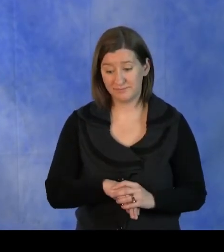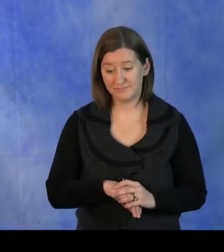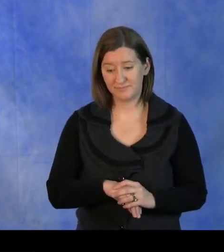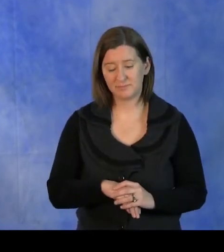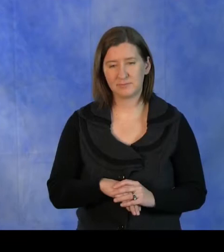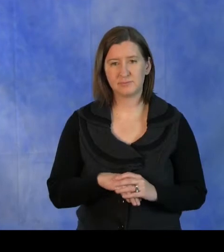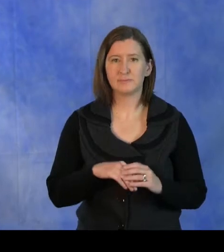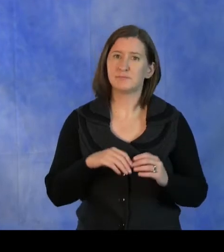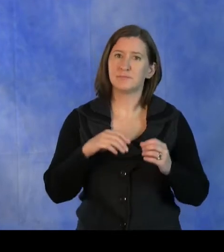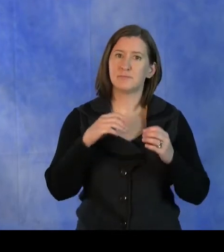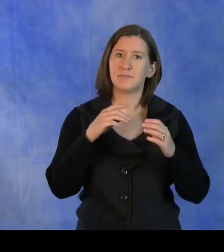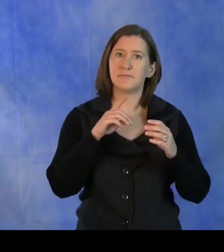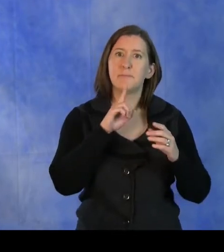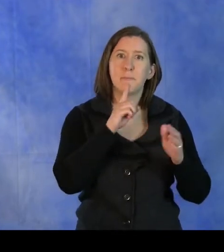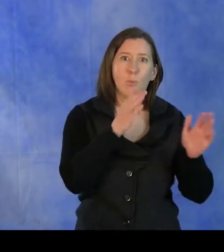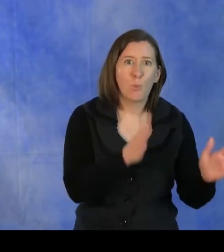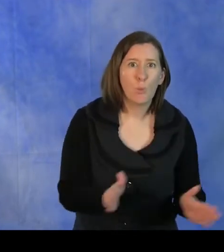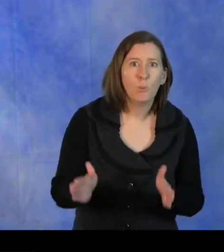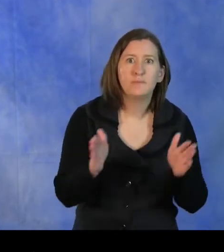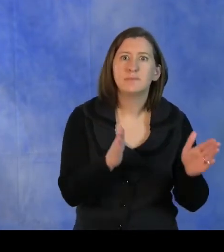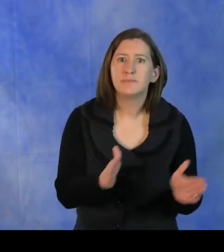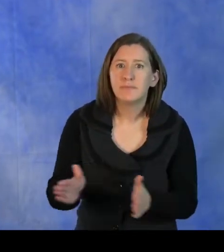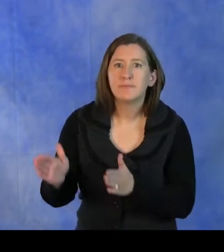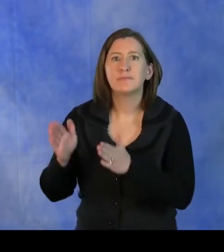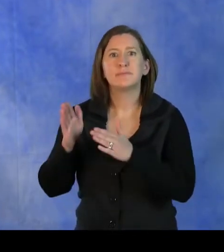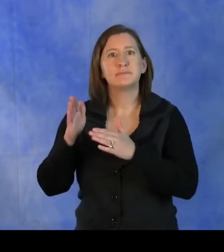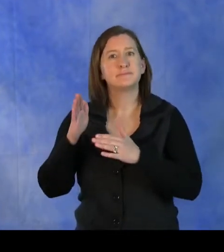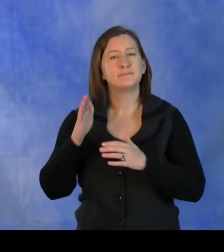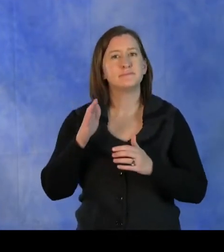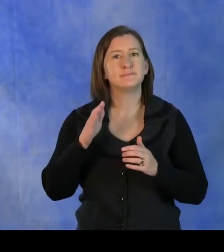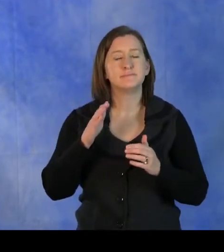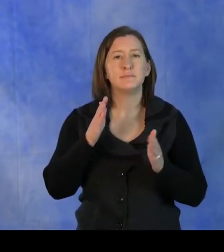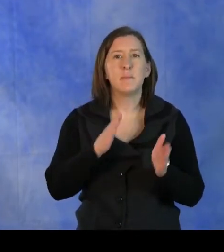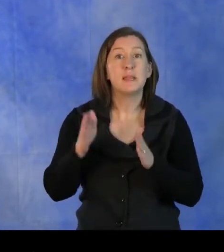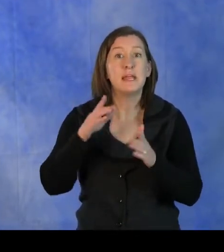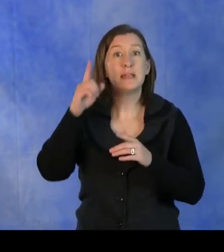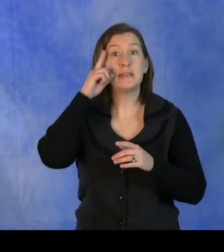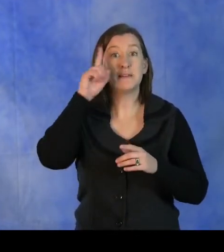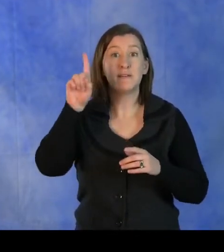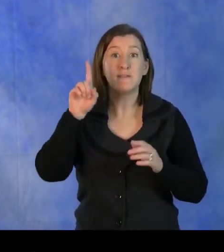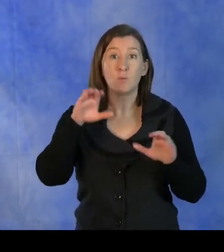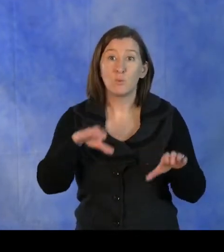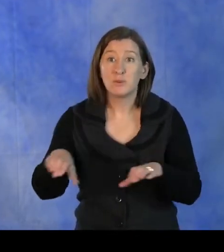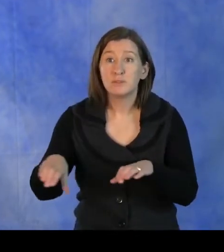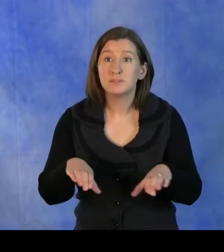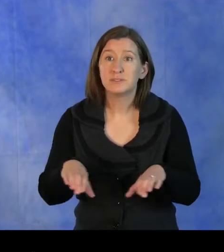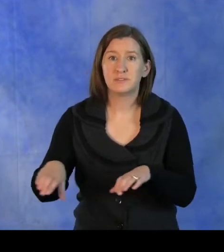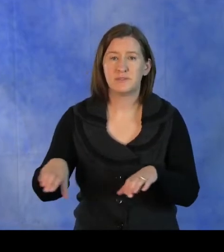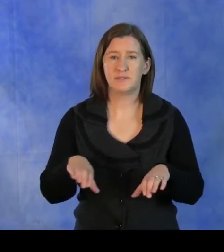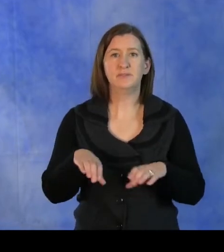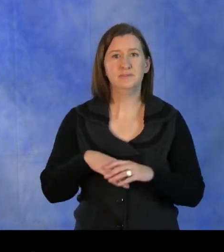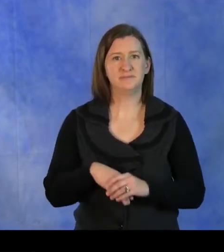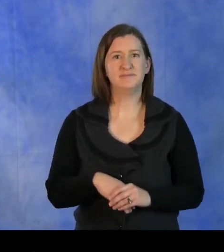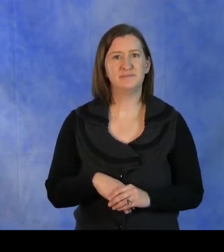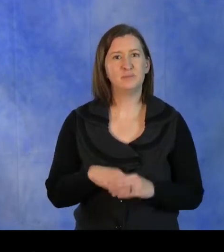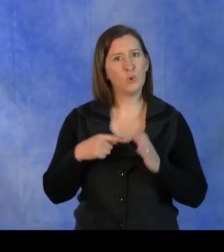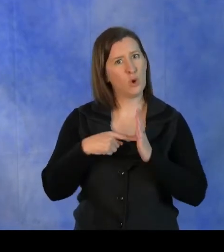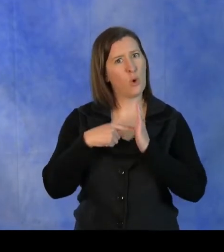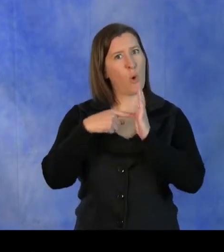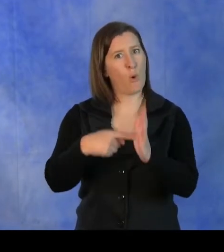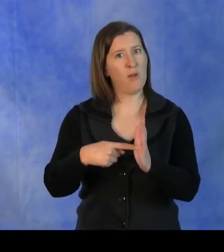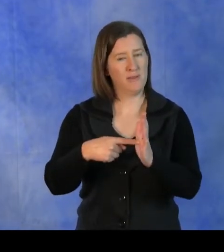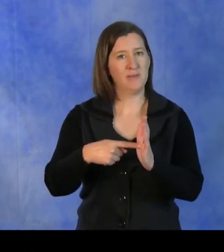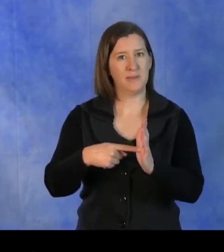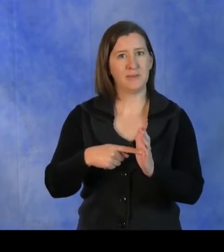You can model for your students, being organized or planning things for